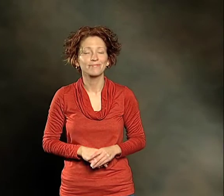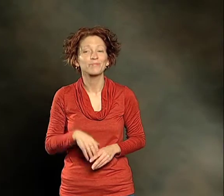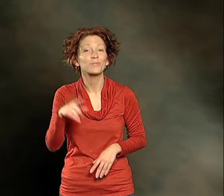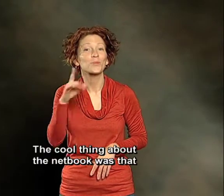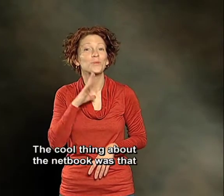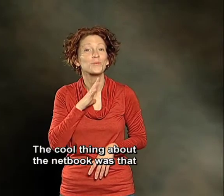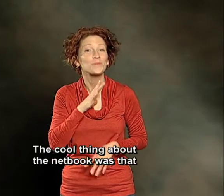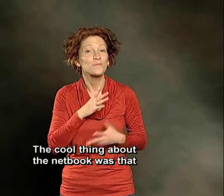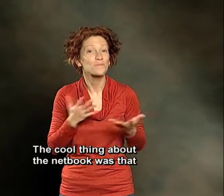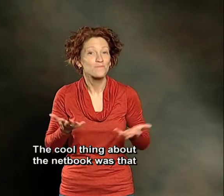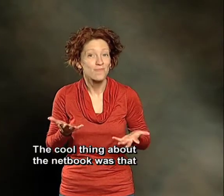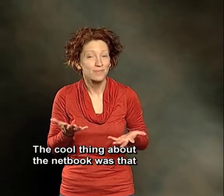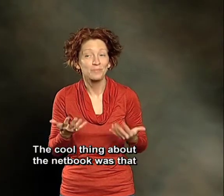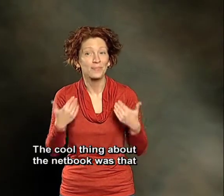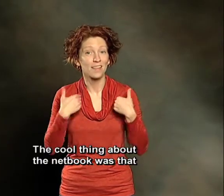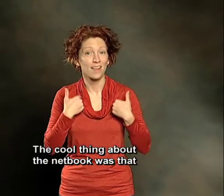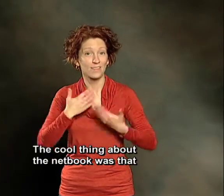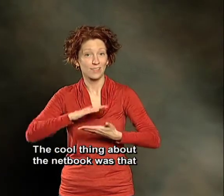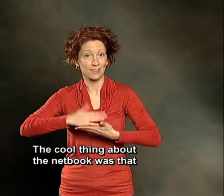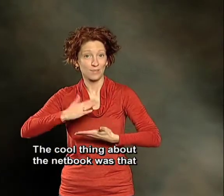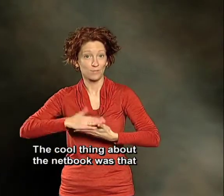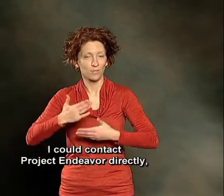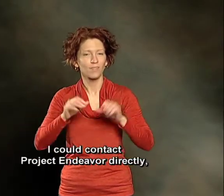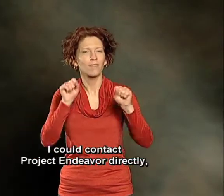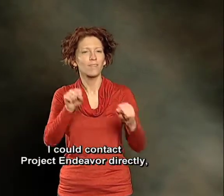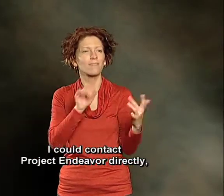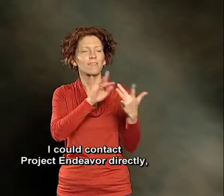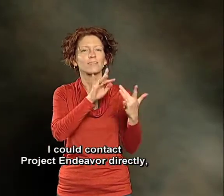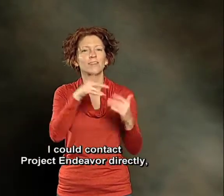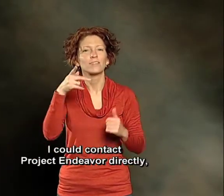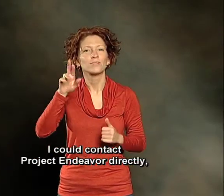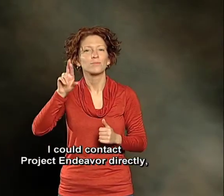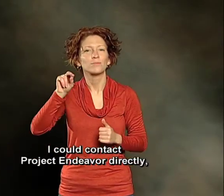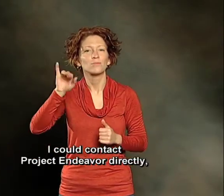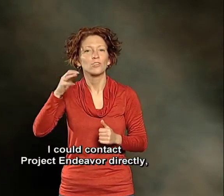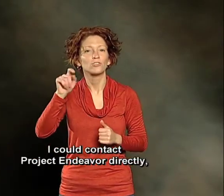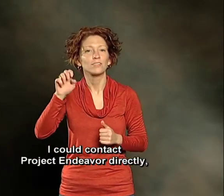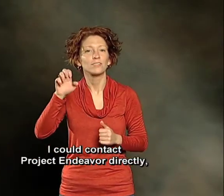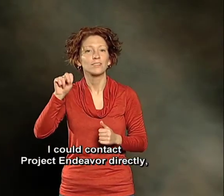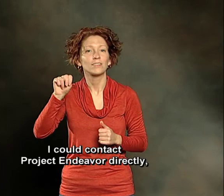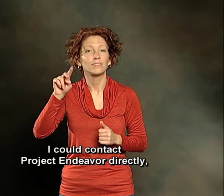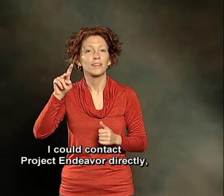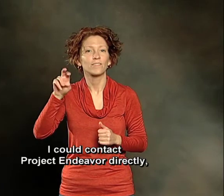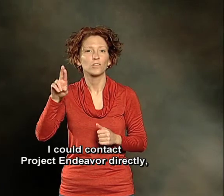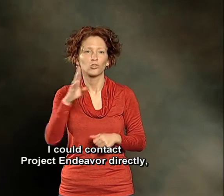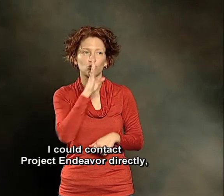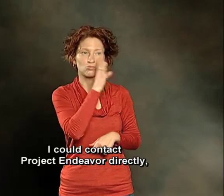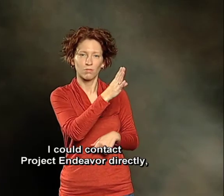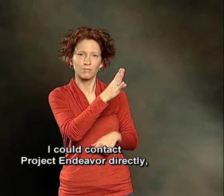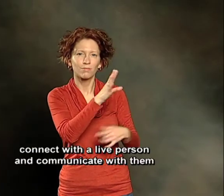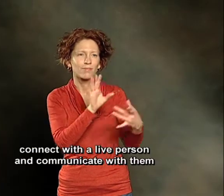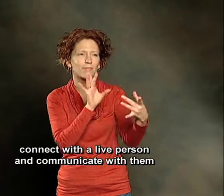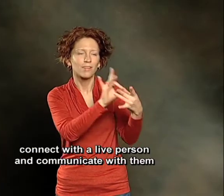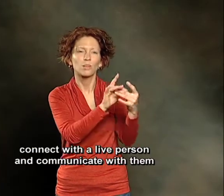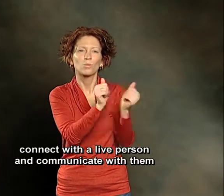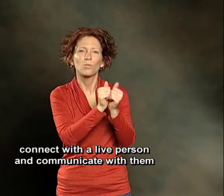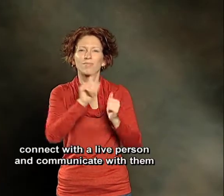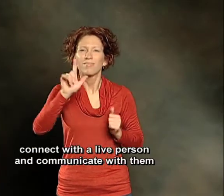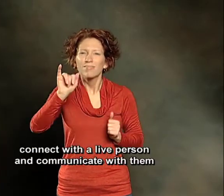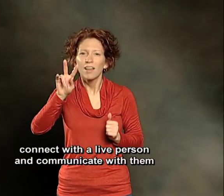The cool thing about the netbook was that I could contact Project Endeavor directly, connect with a live person,